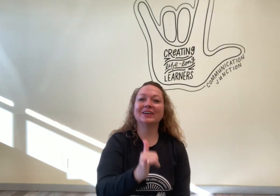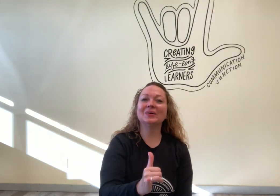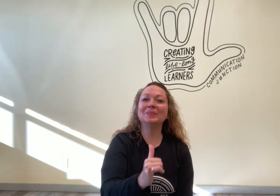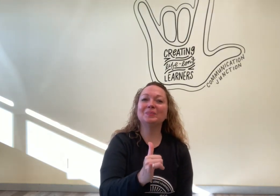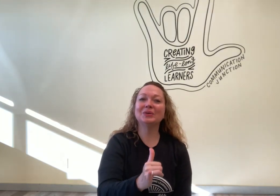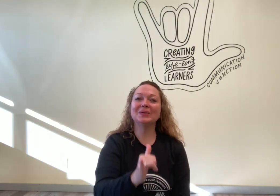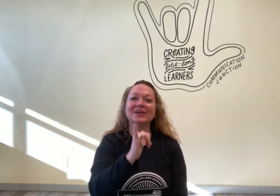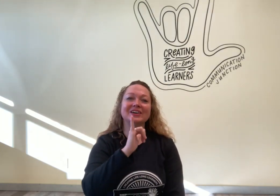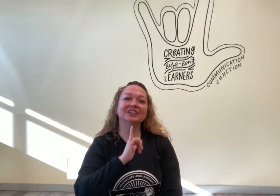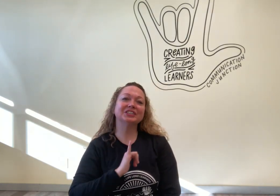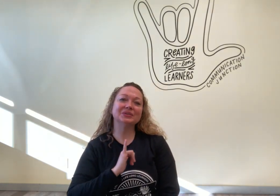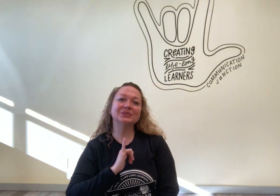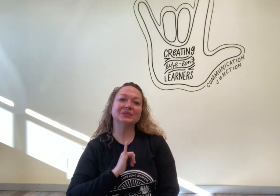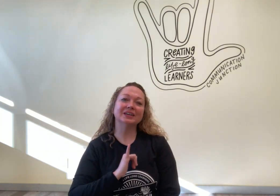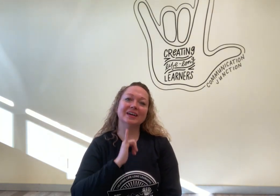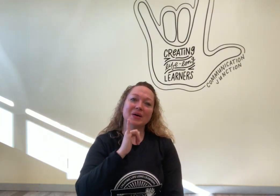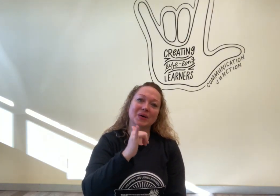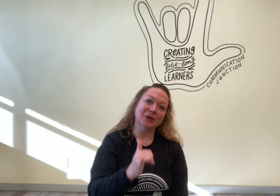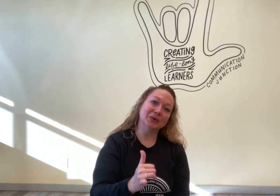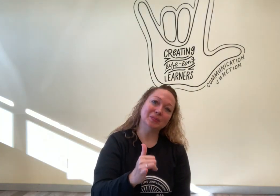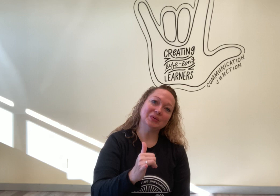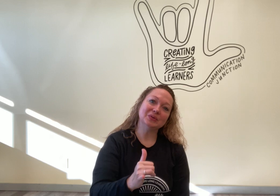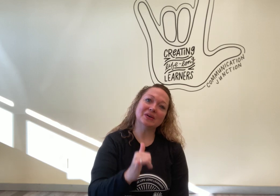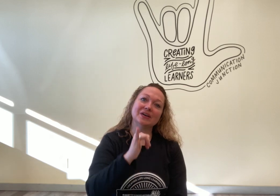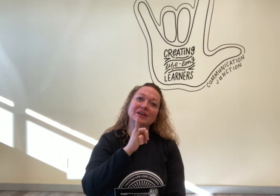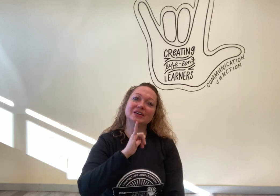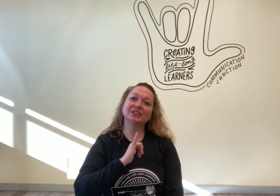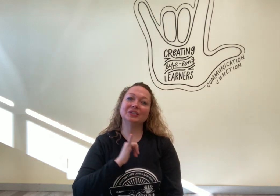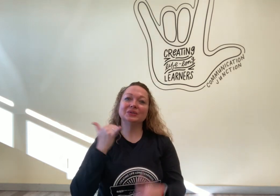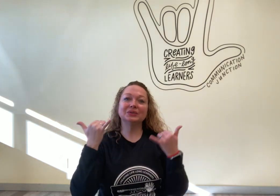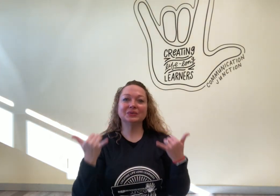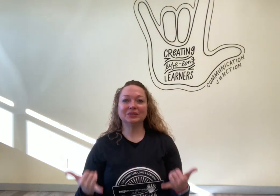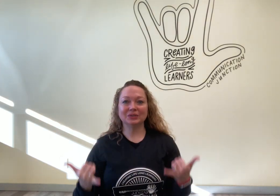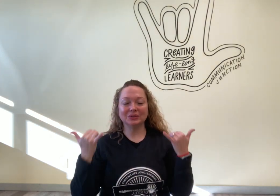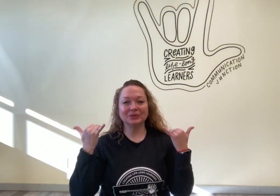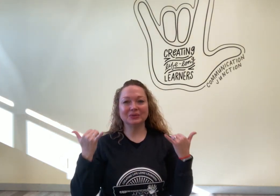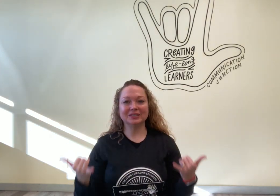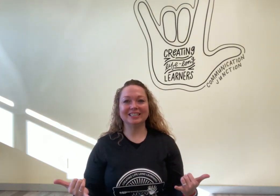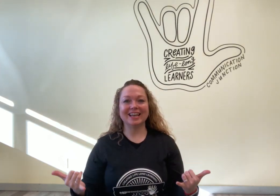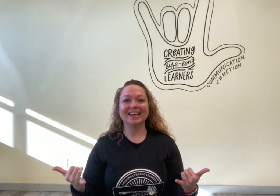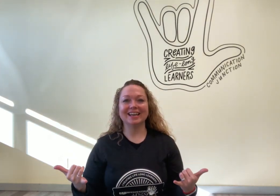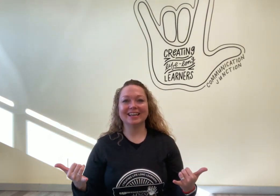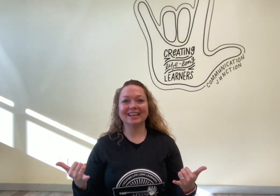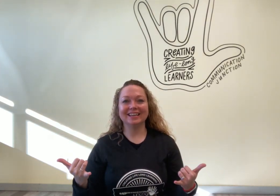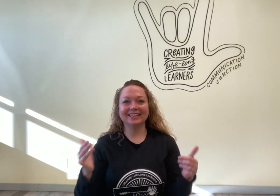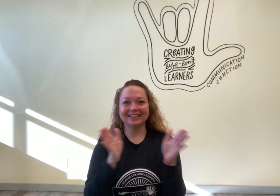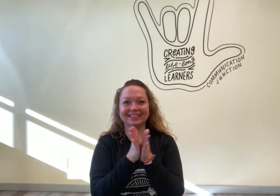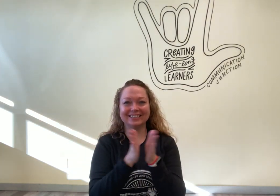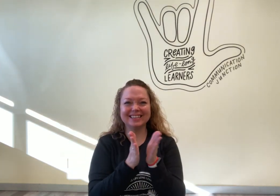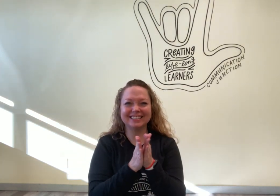hope you are too. Hope you are too today. Good